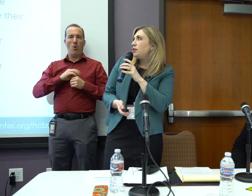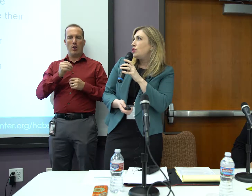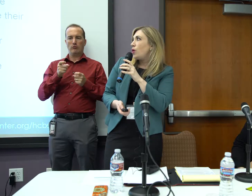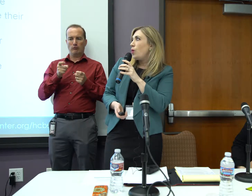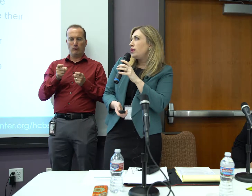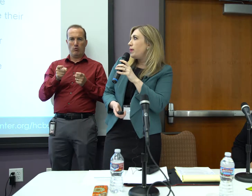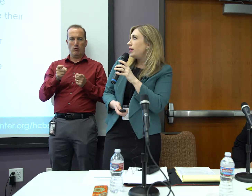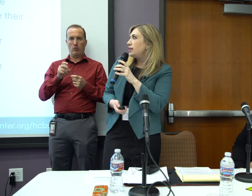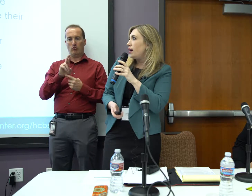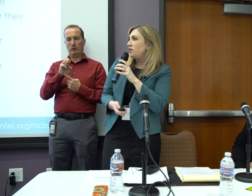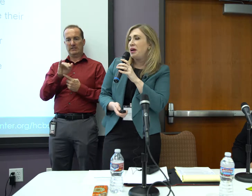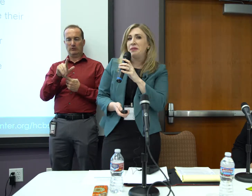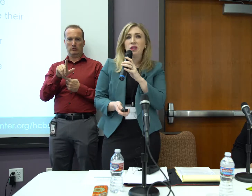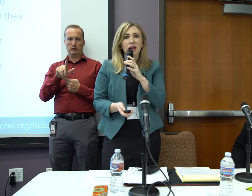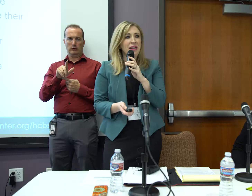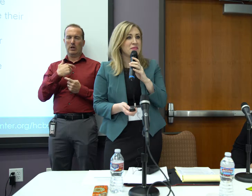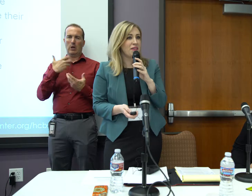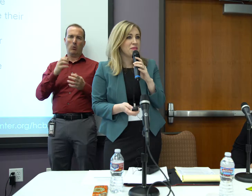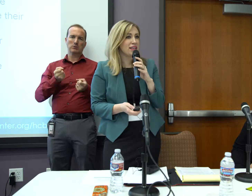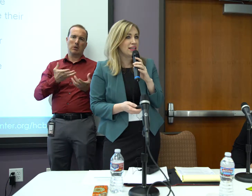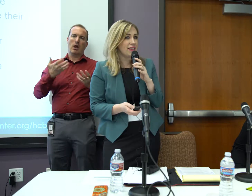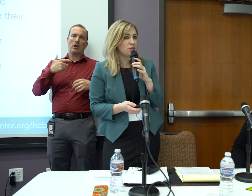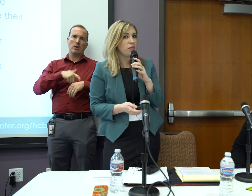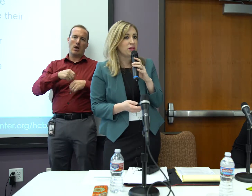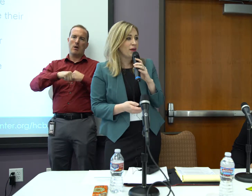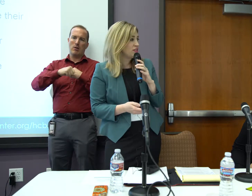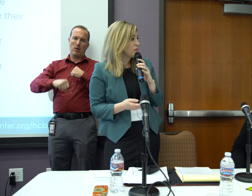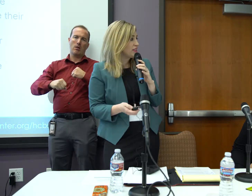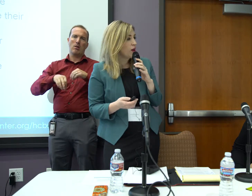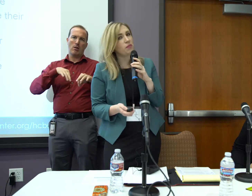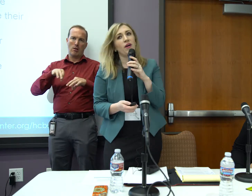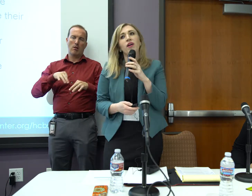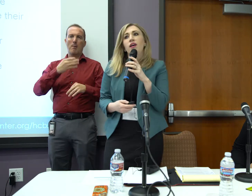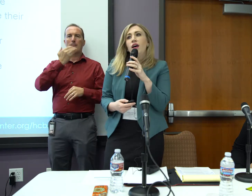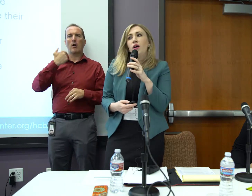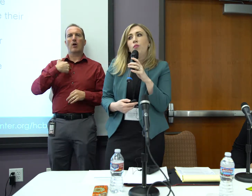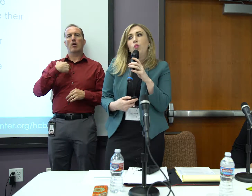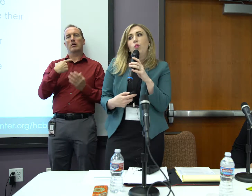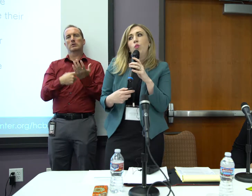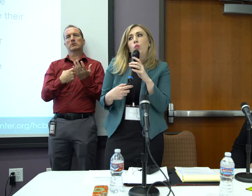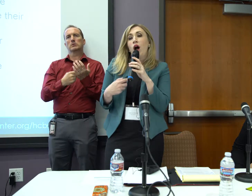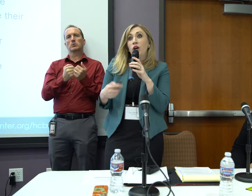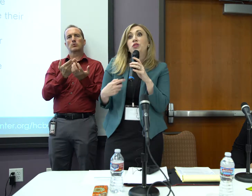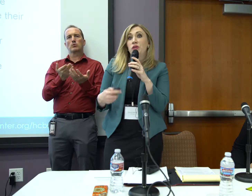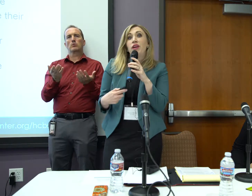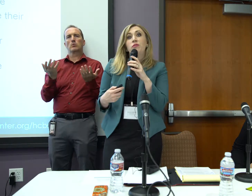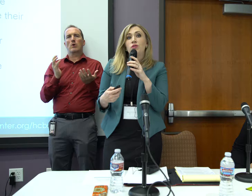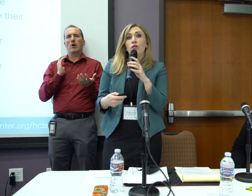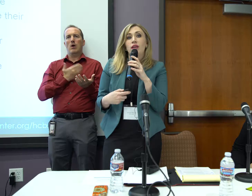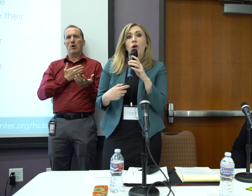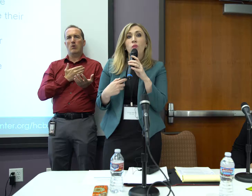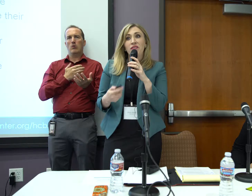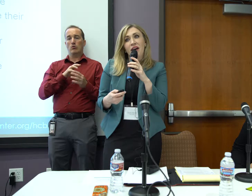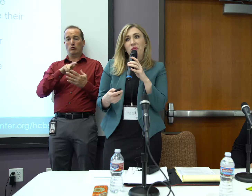I don't want to spend a ton of time talking about them because I think it's probably best for me to talk about our survey